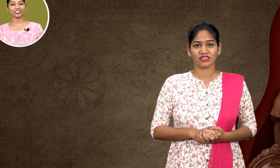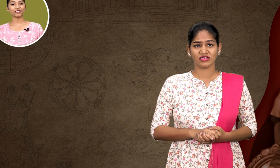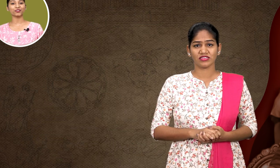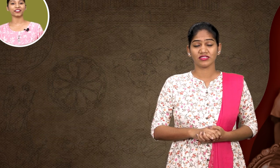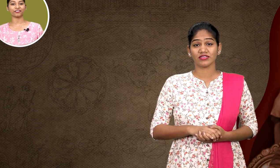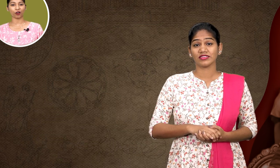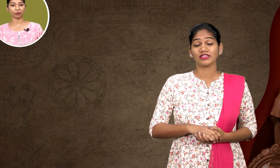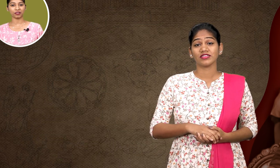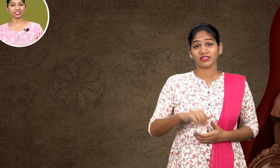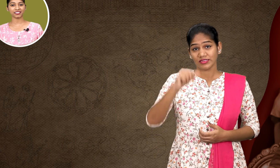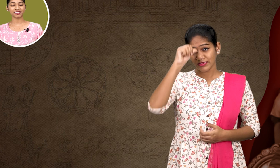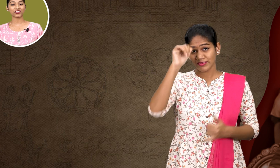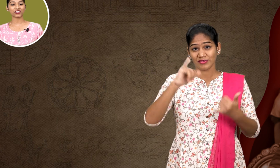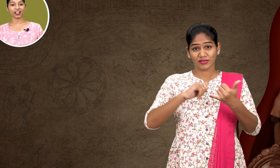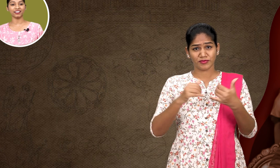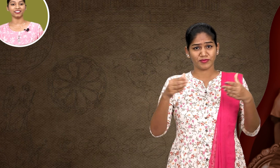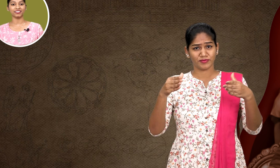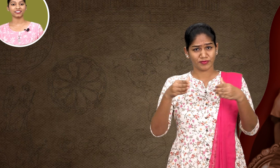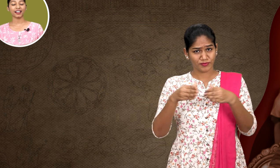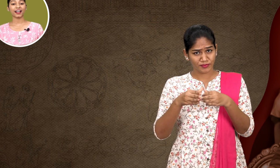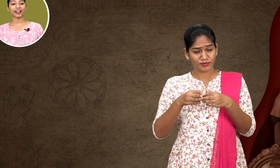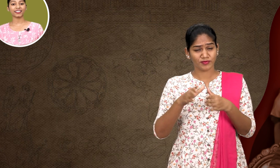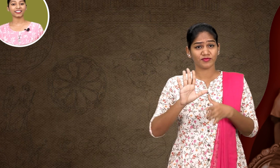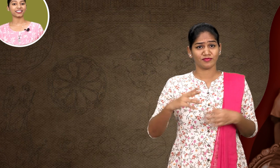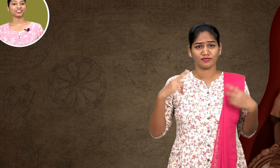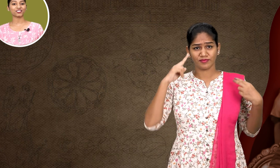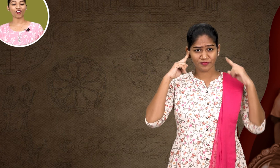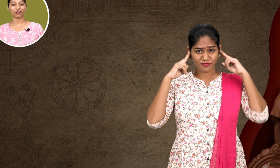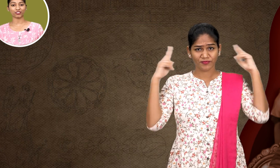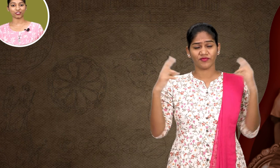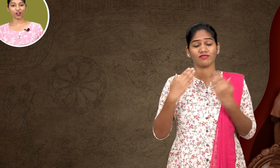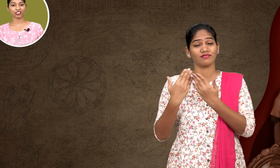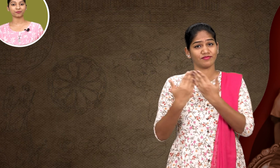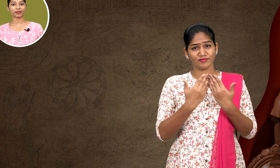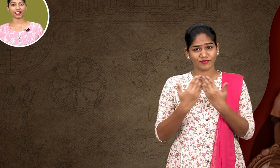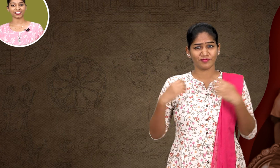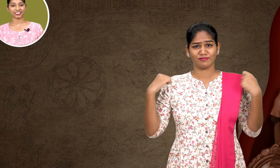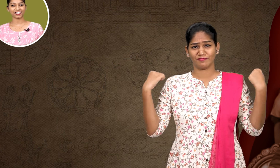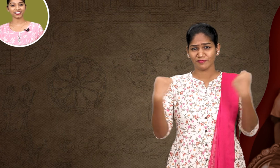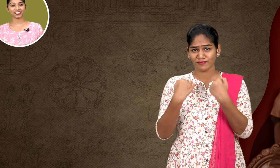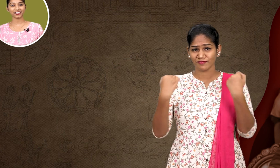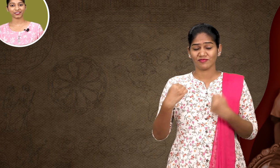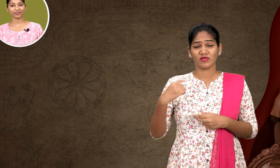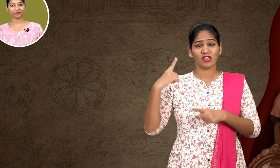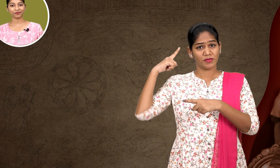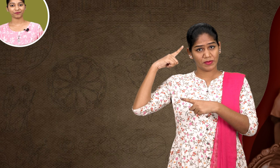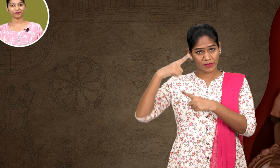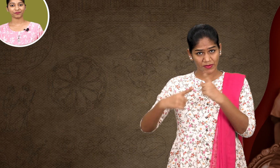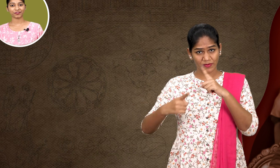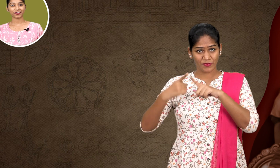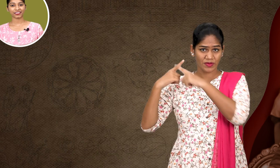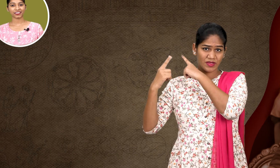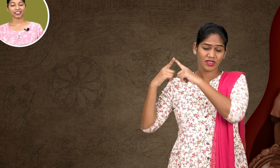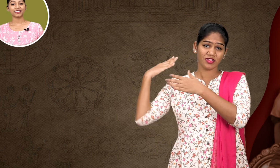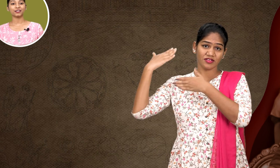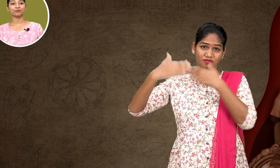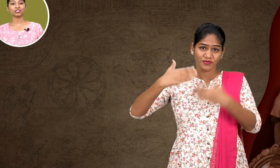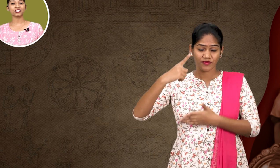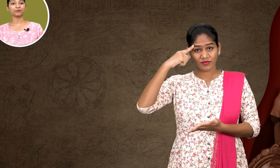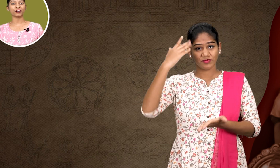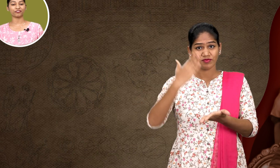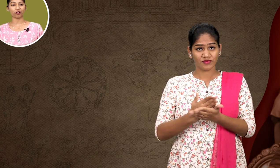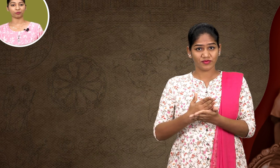As the Hindu reformists struggled against orthodox practices,